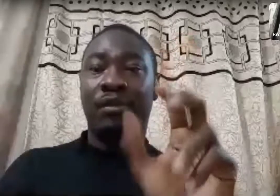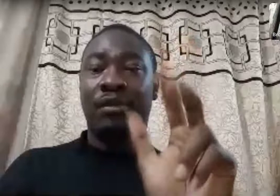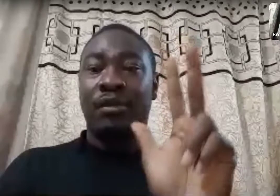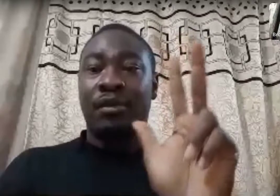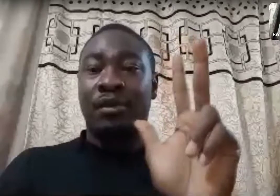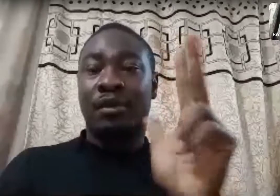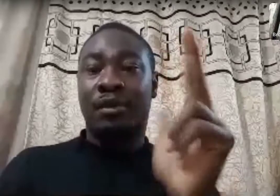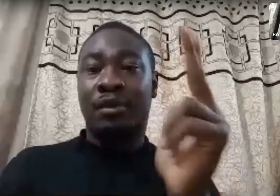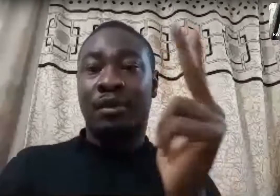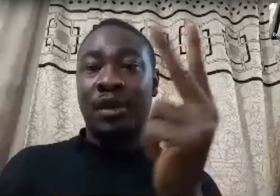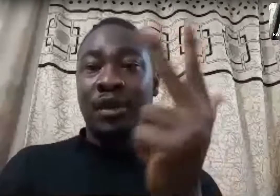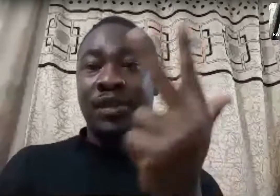13. 13.